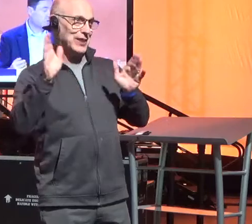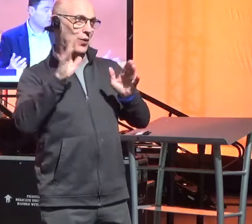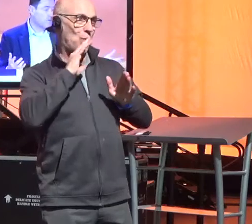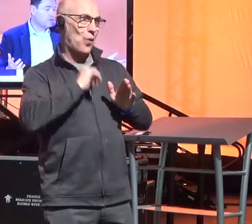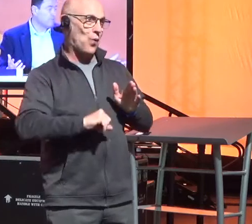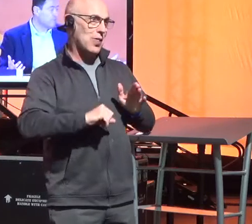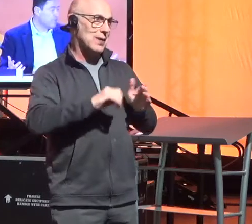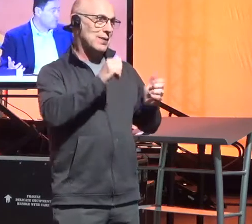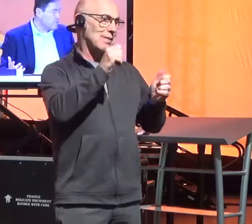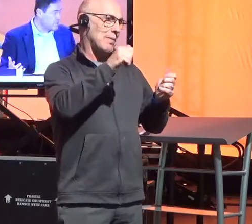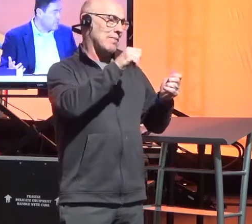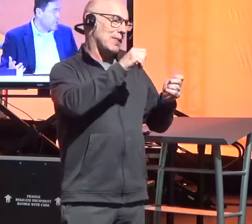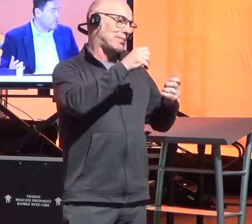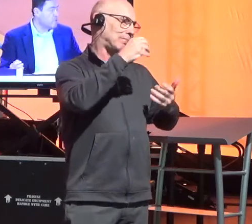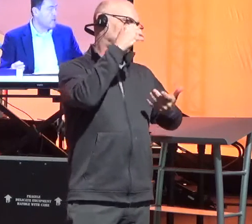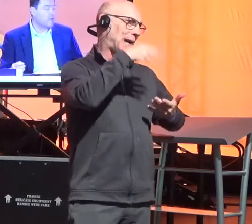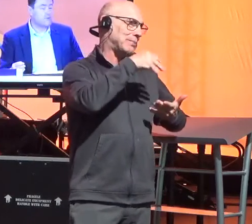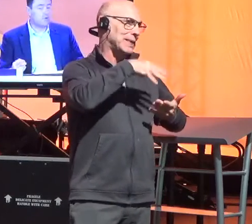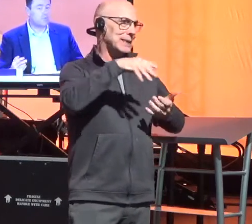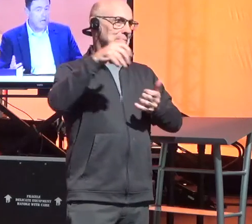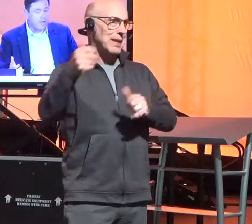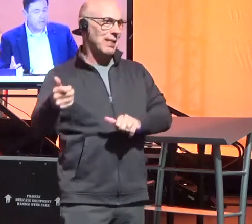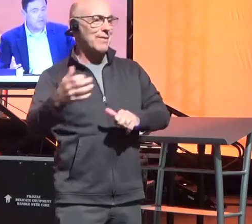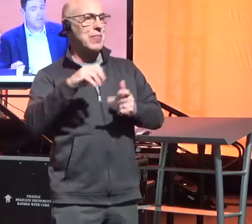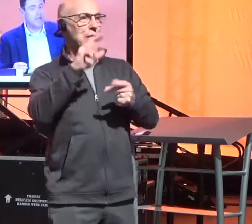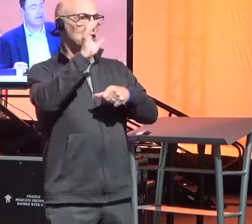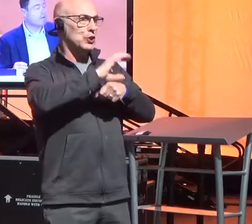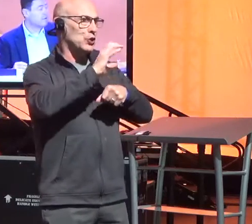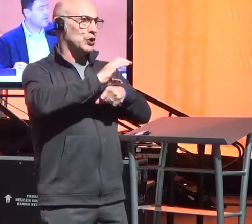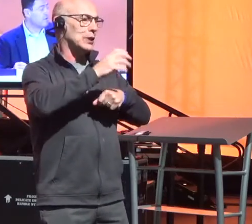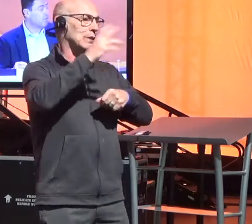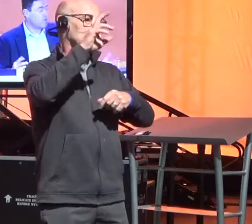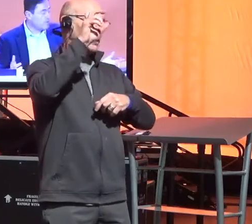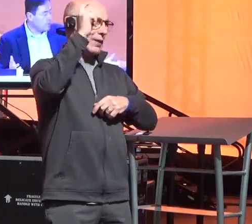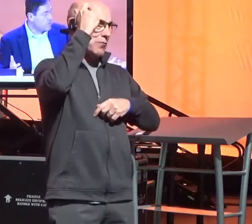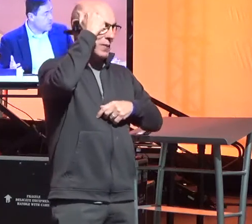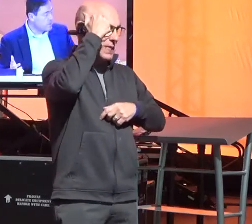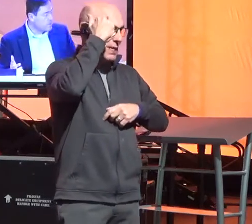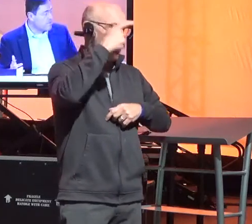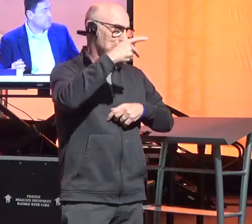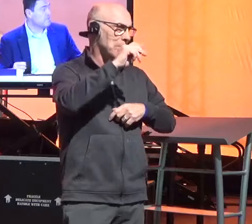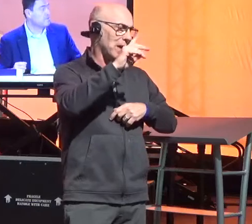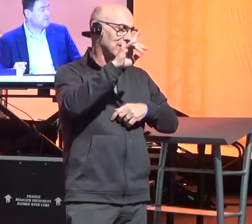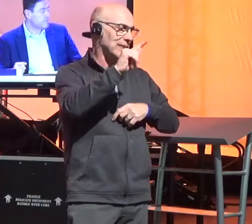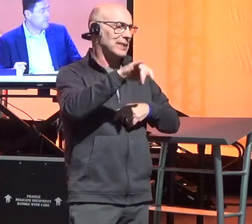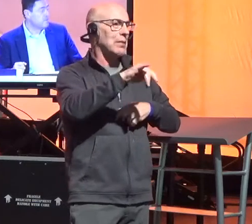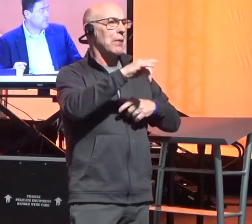You know, there's some differences over understanding of church polity and one of the ordinances.